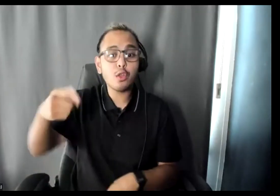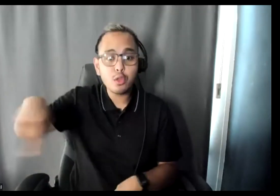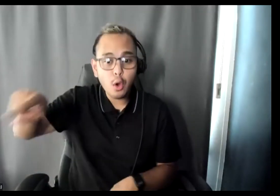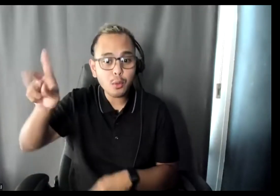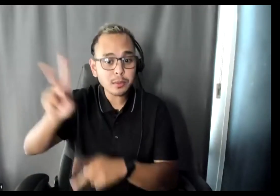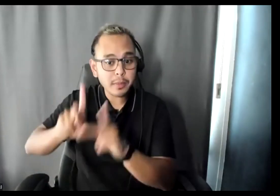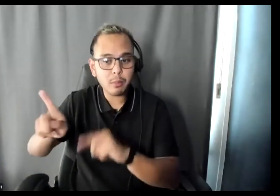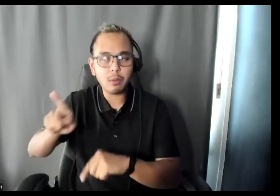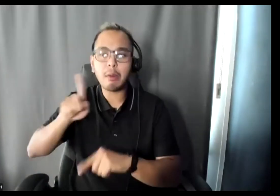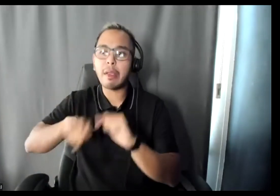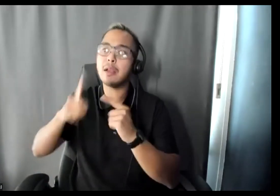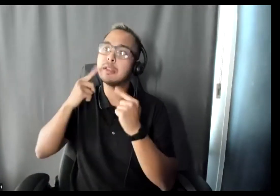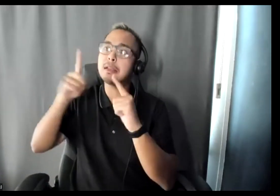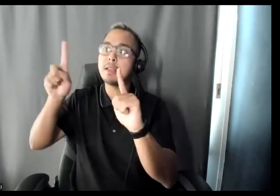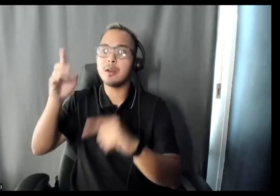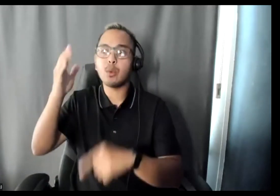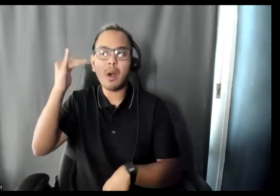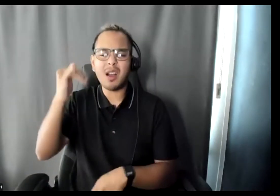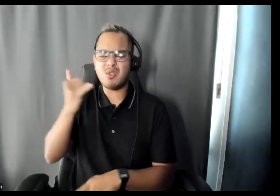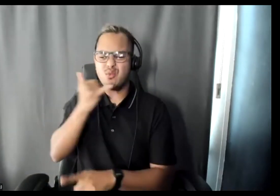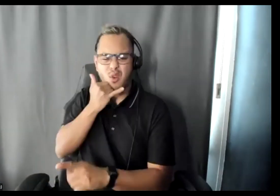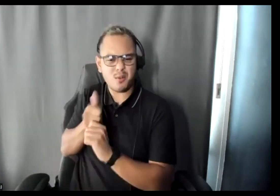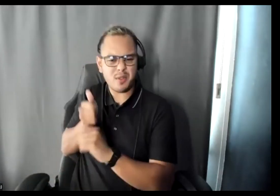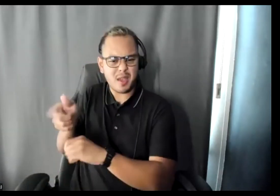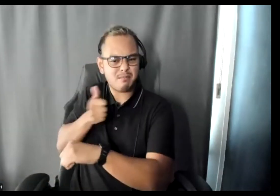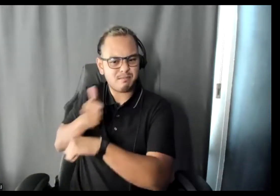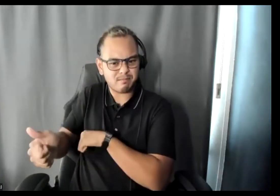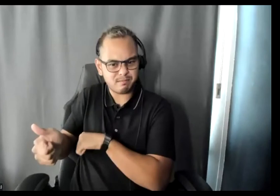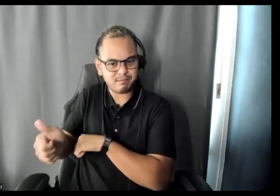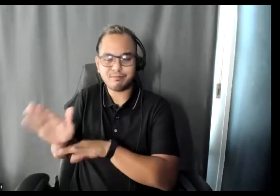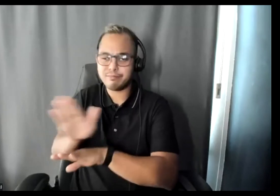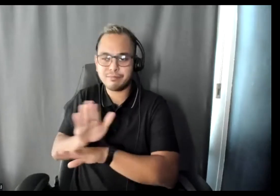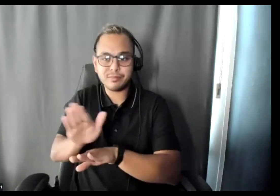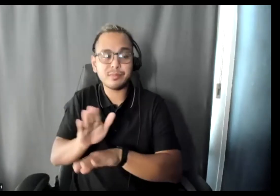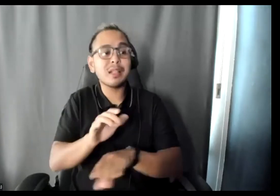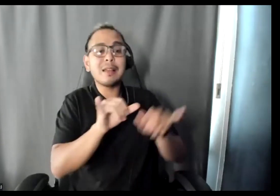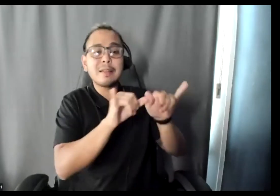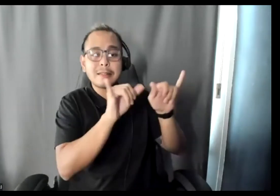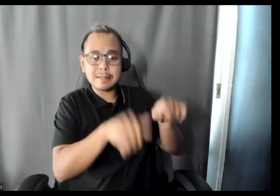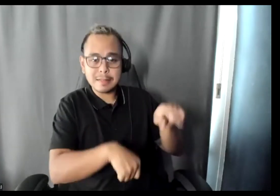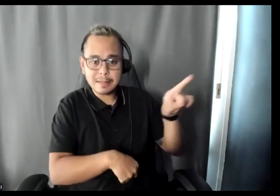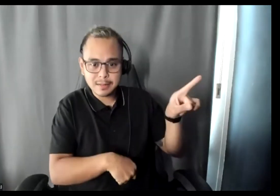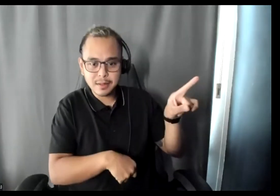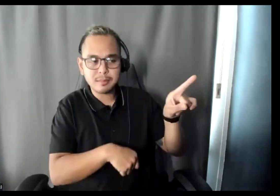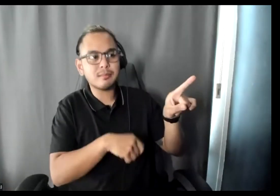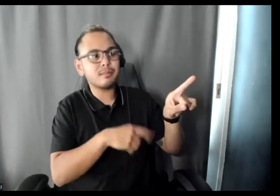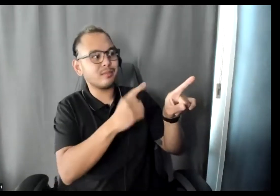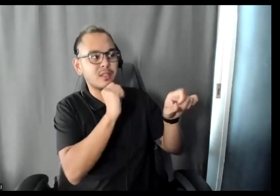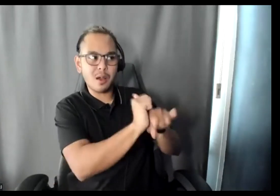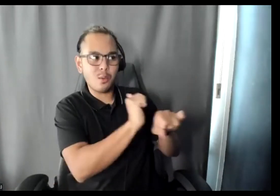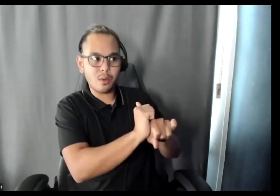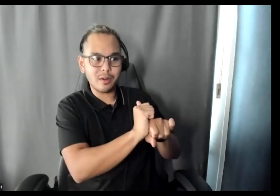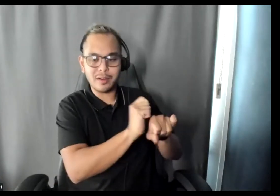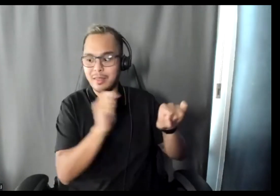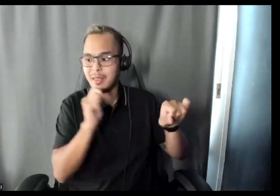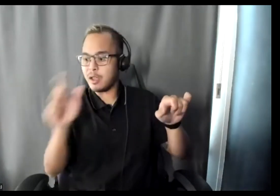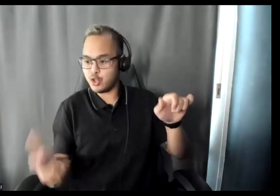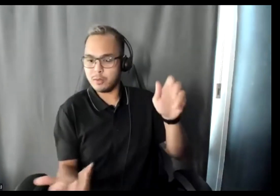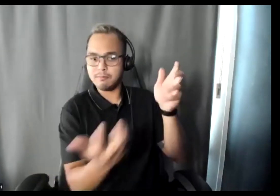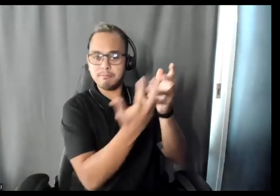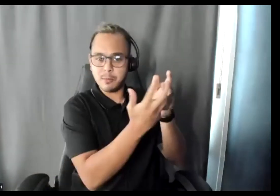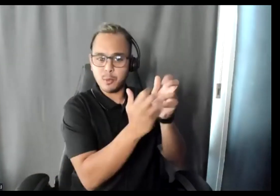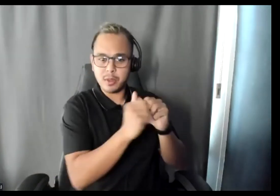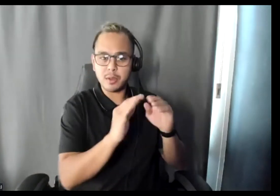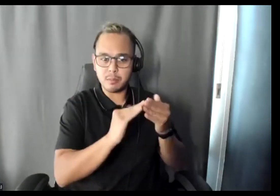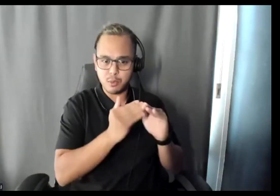it, then there was something wrong with them, as opposed to the fact that our systems were not working to make sure that they had a place in our community. And so